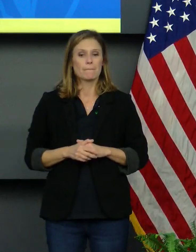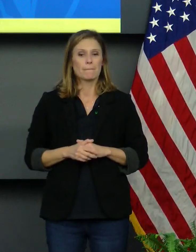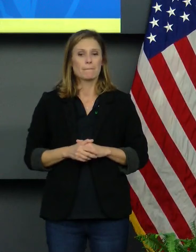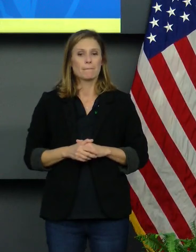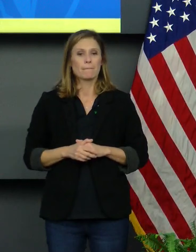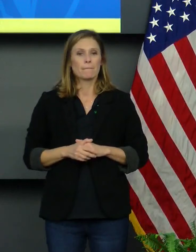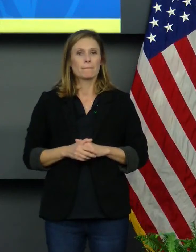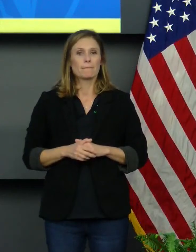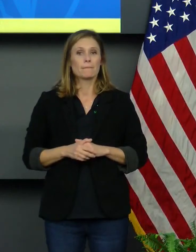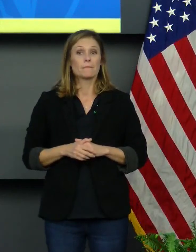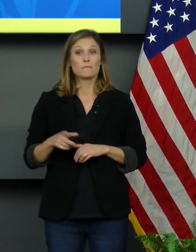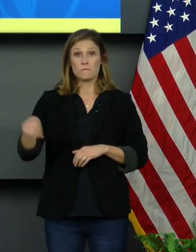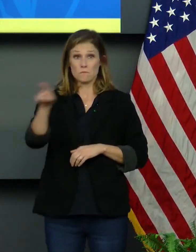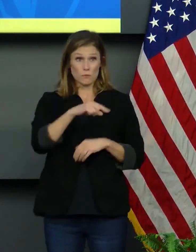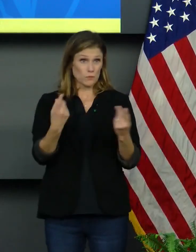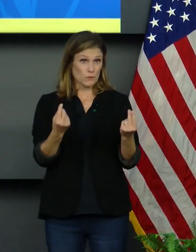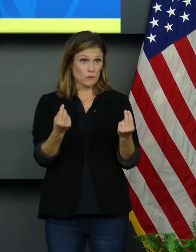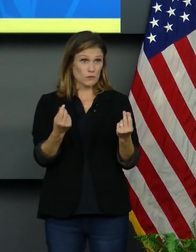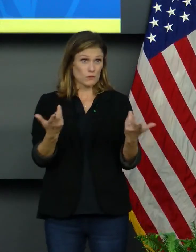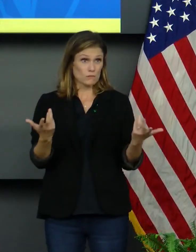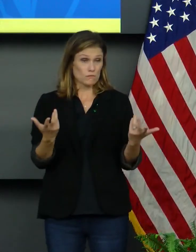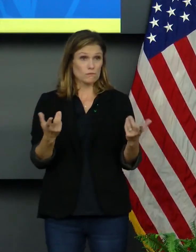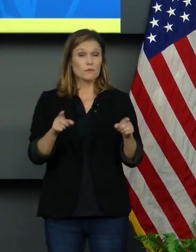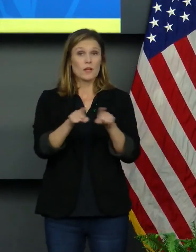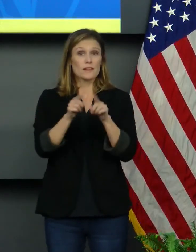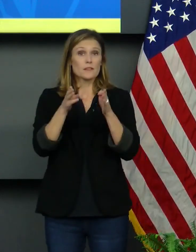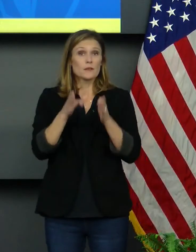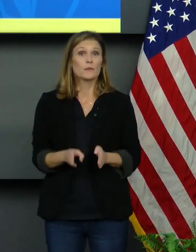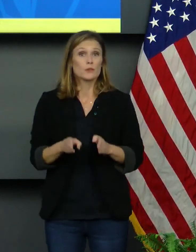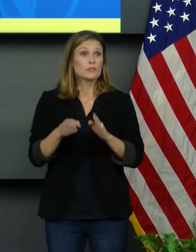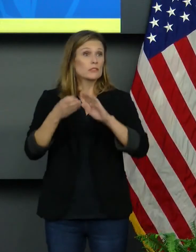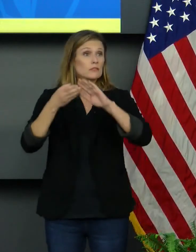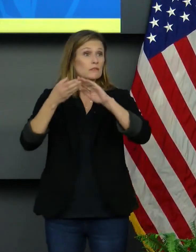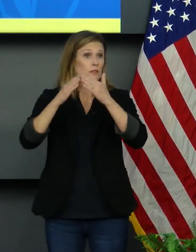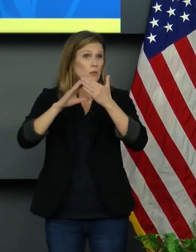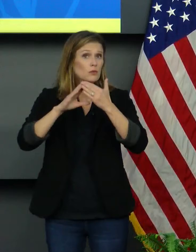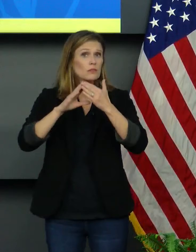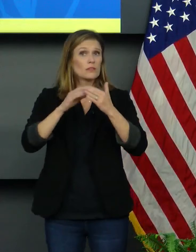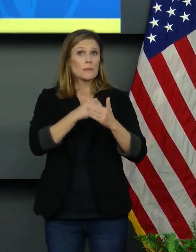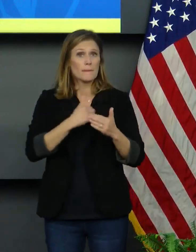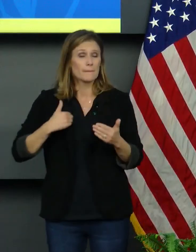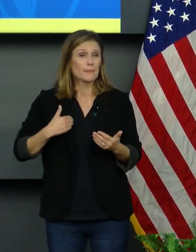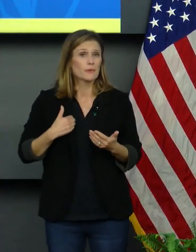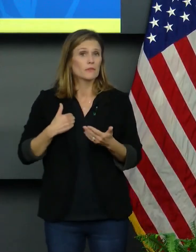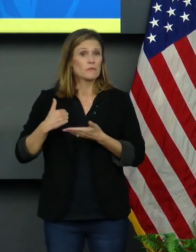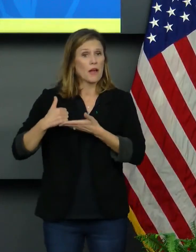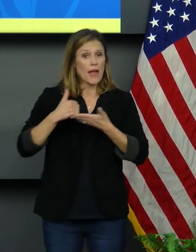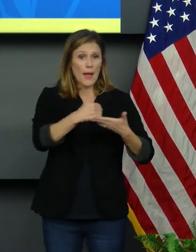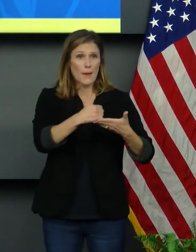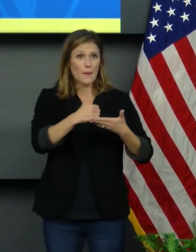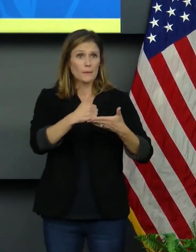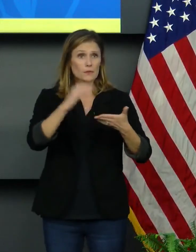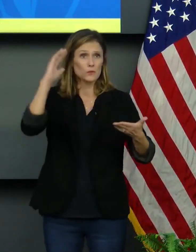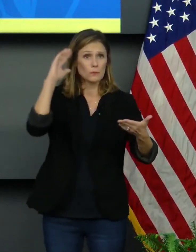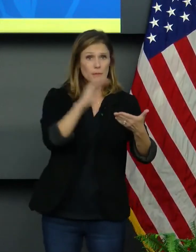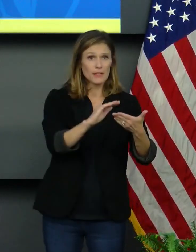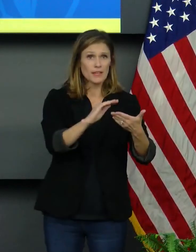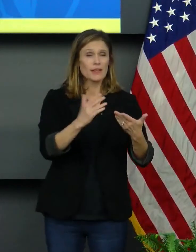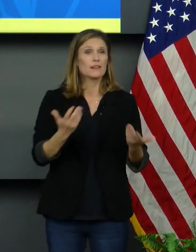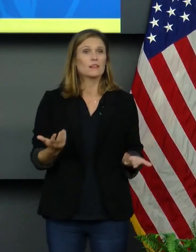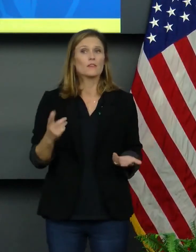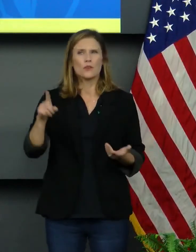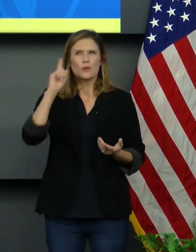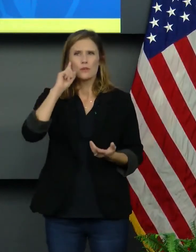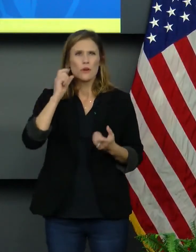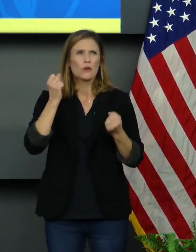So what can you do as a person in the community to help mitigate this? You've